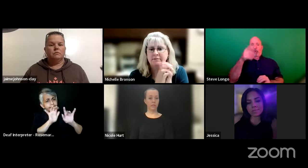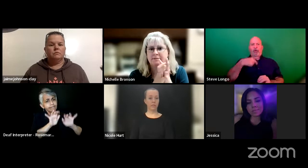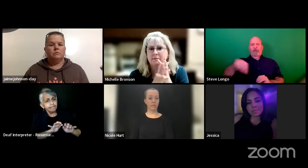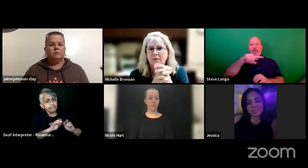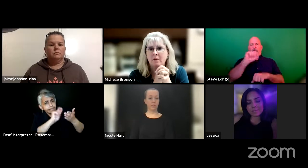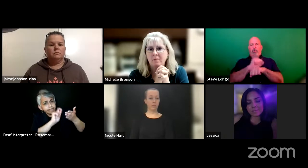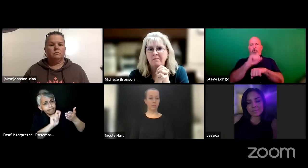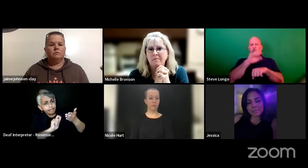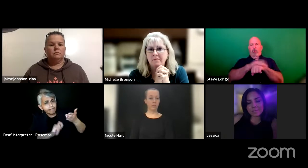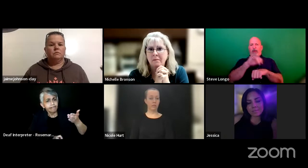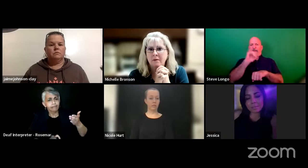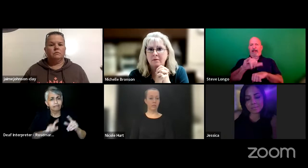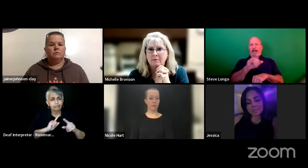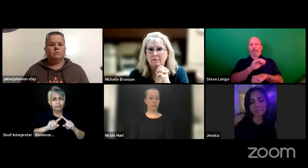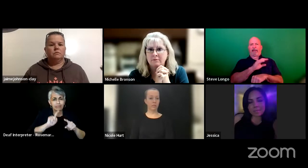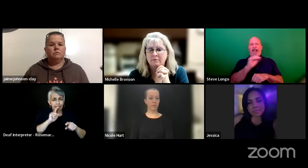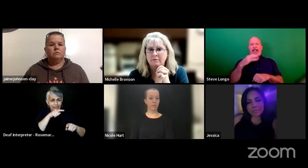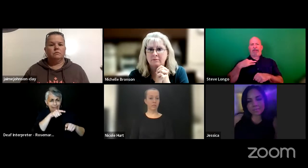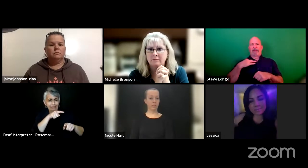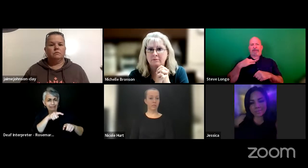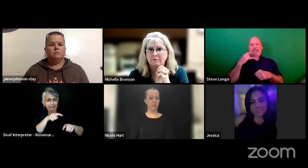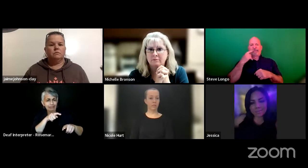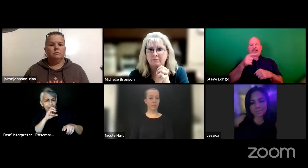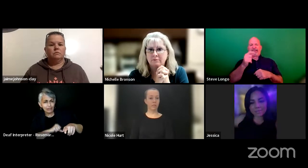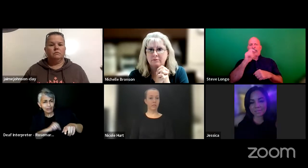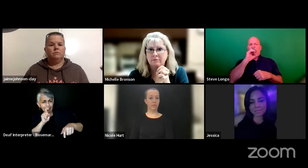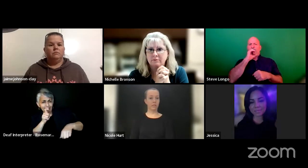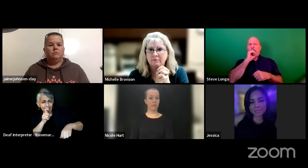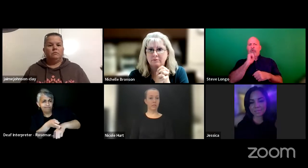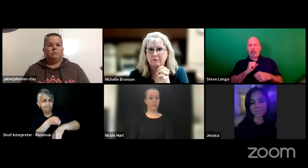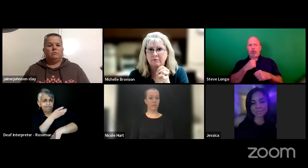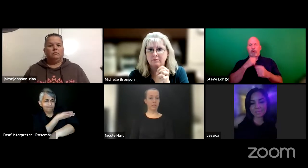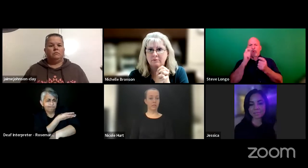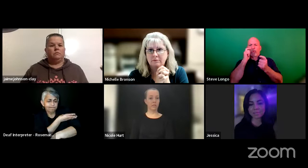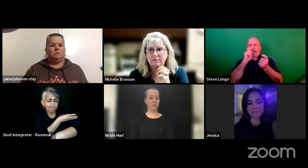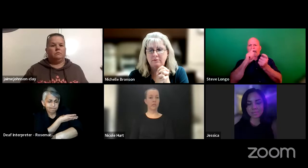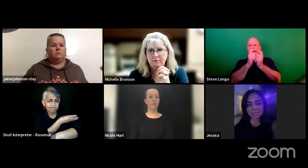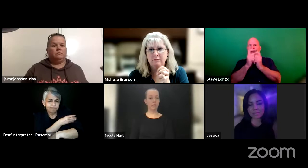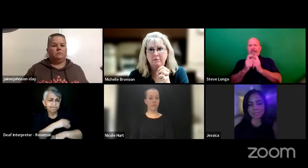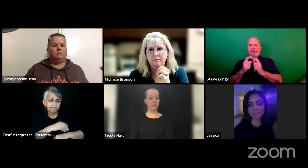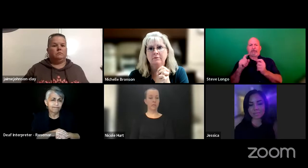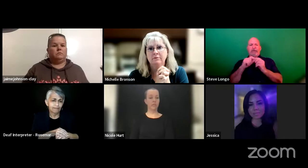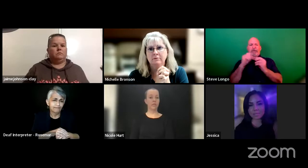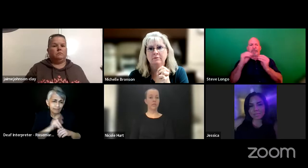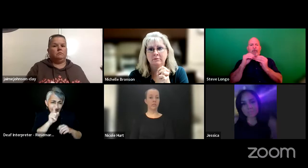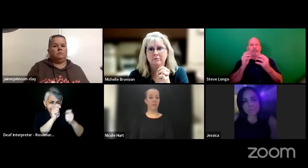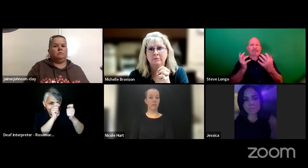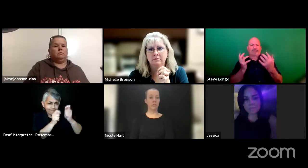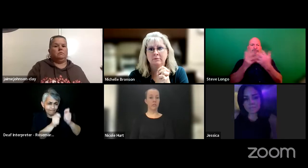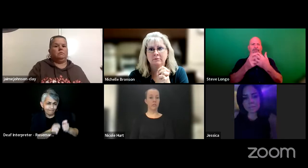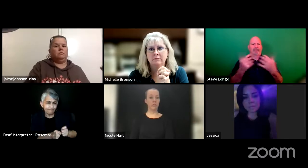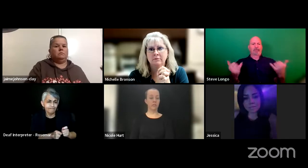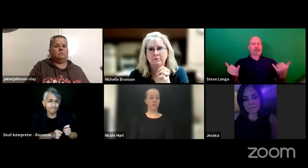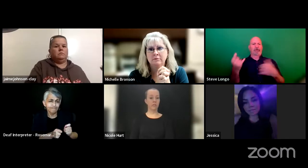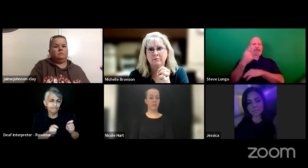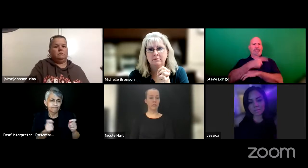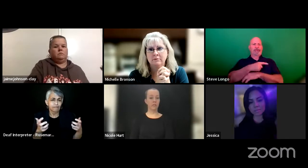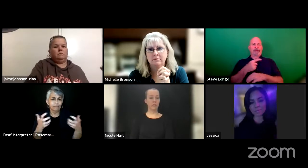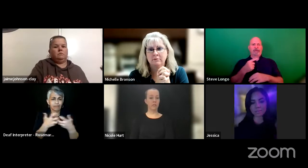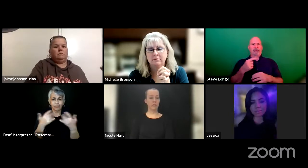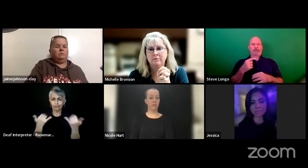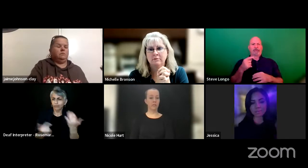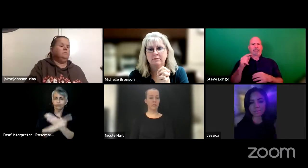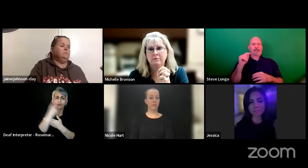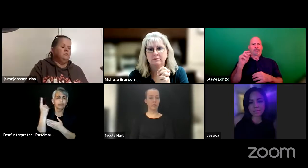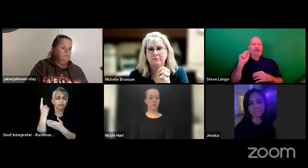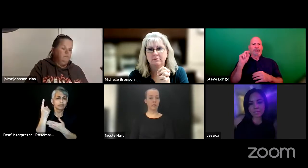We now have a form that folks can fill in. So we've been working on that because the application was a bit outdated